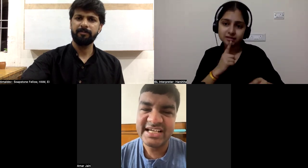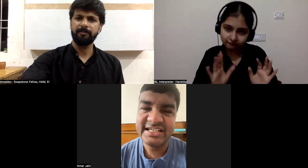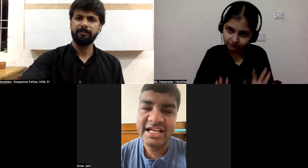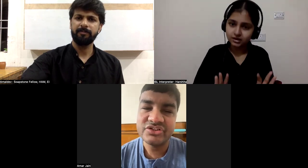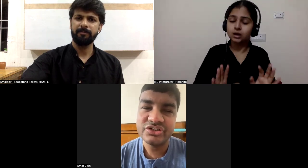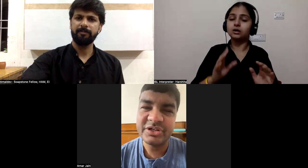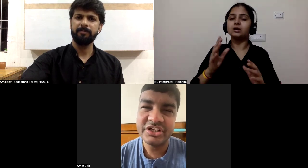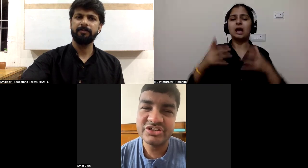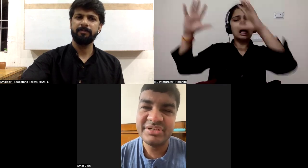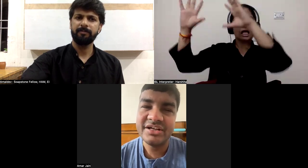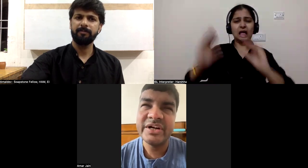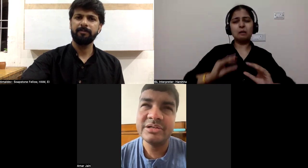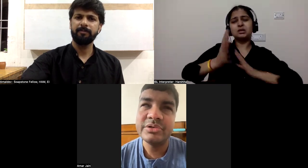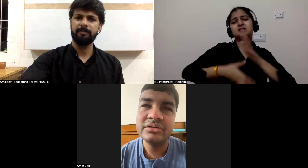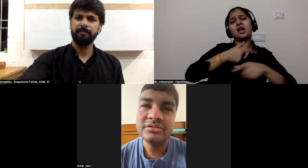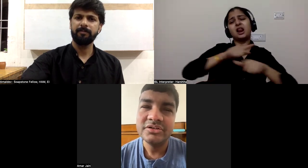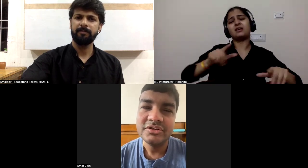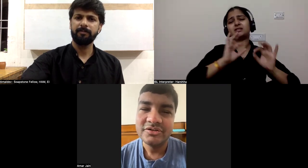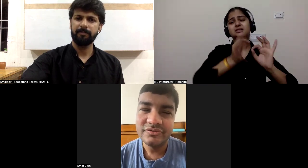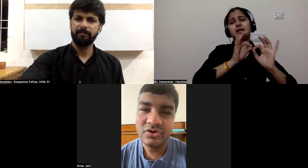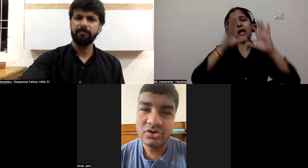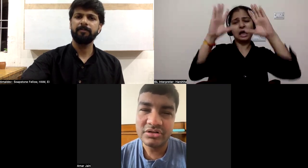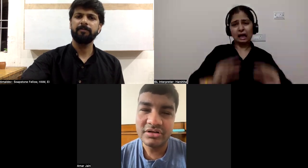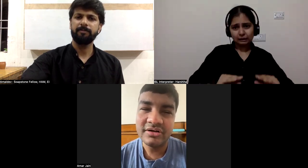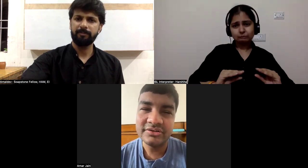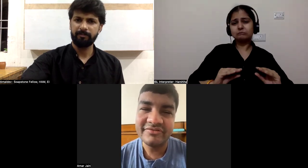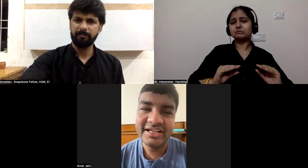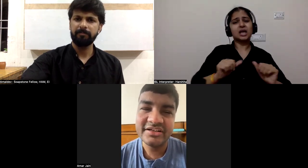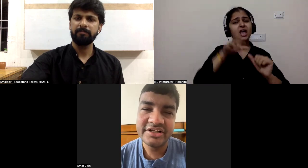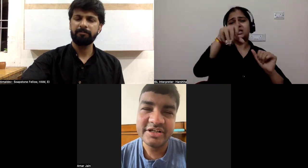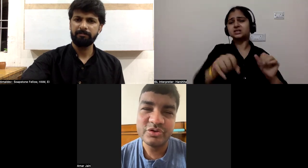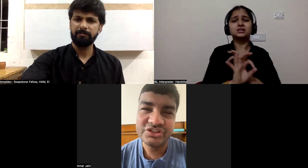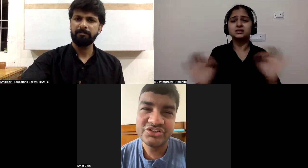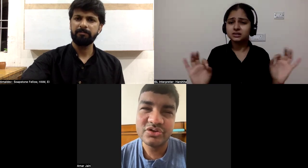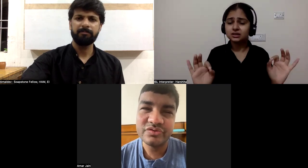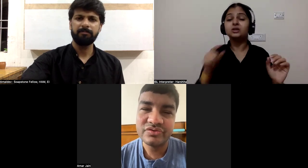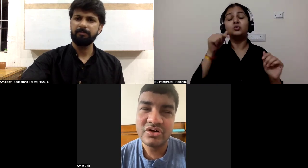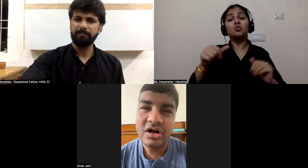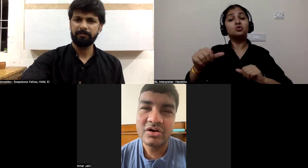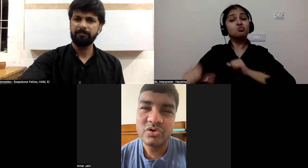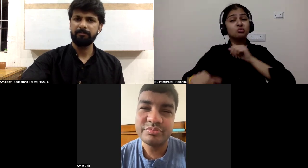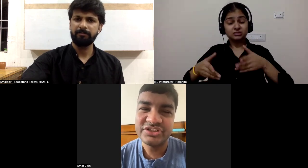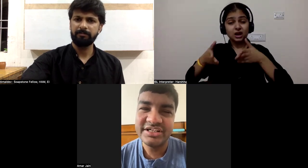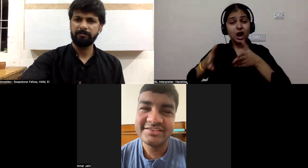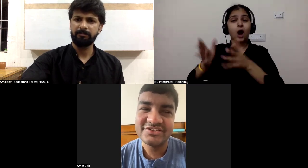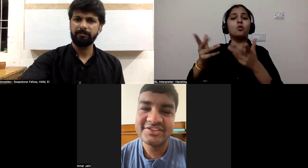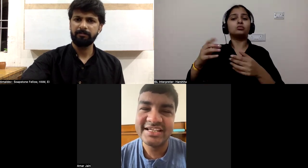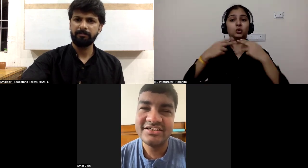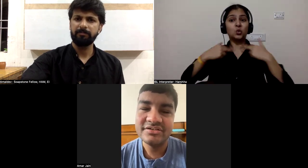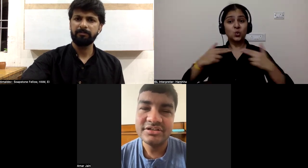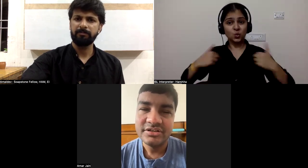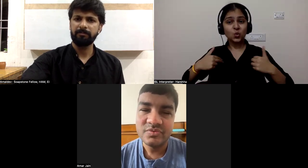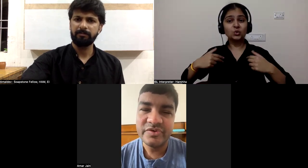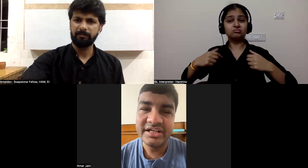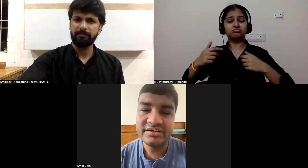of sign language interpretation being available, for the way the entire procedure of court proceedings is